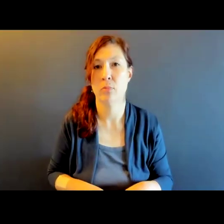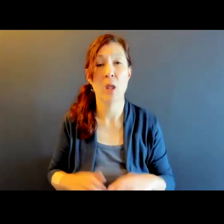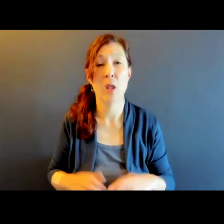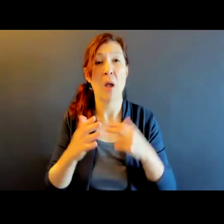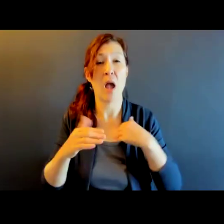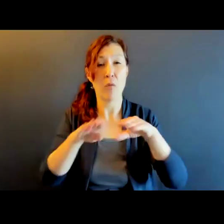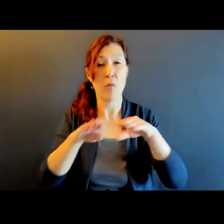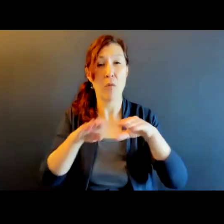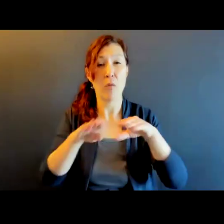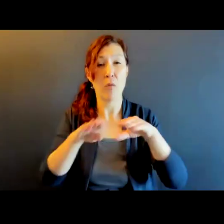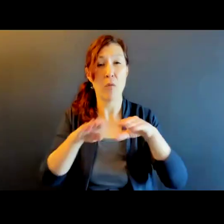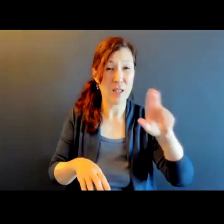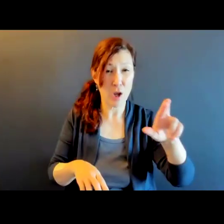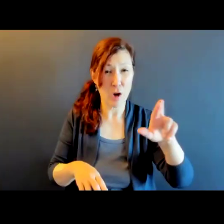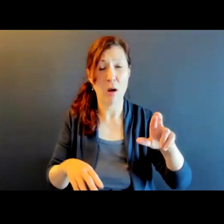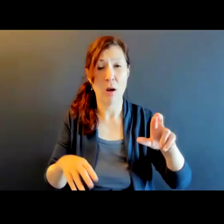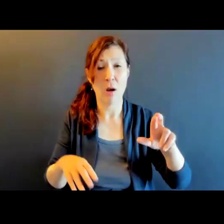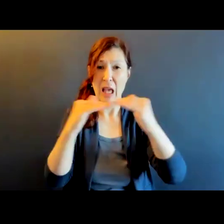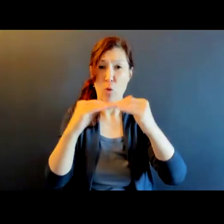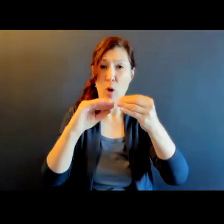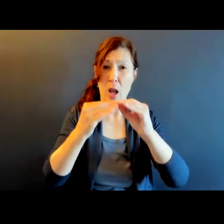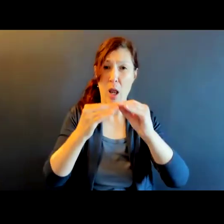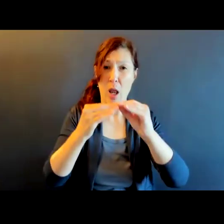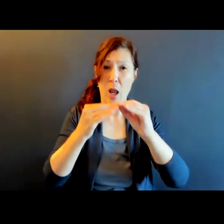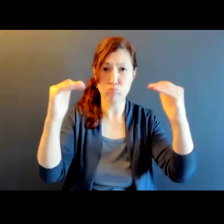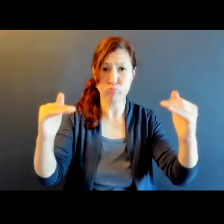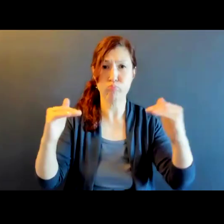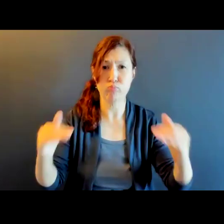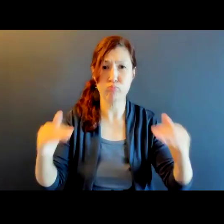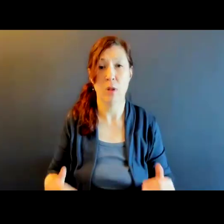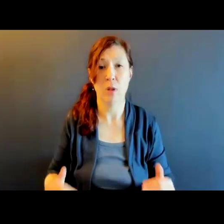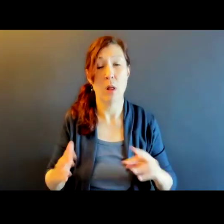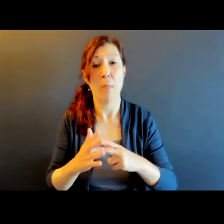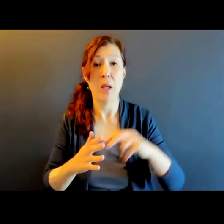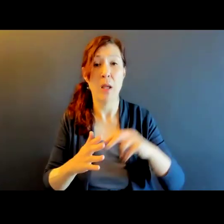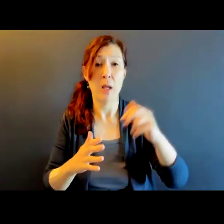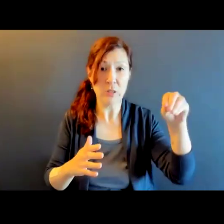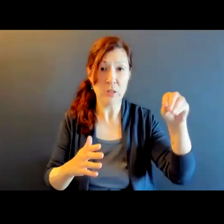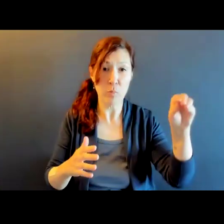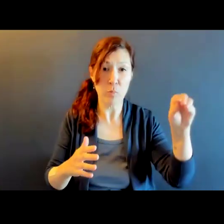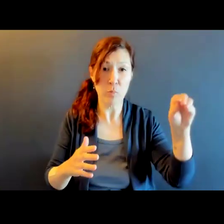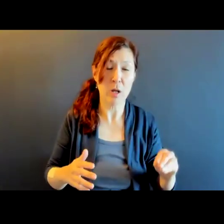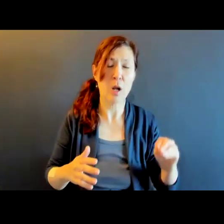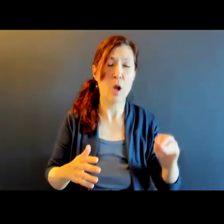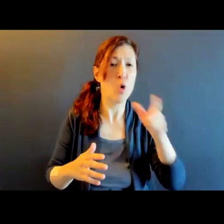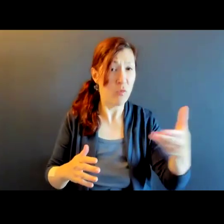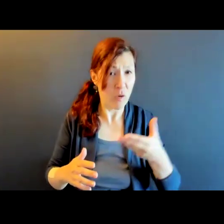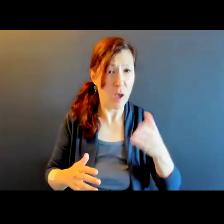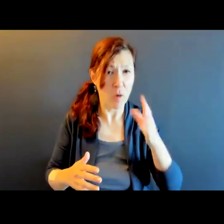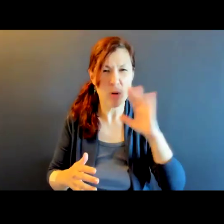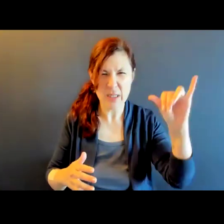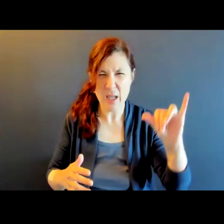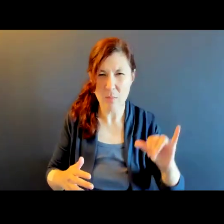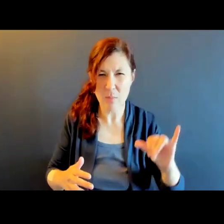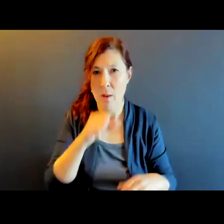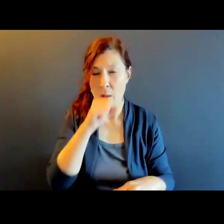equal number of applicants, resulting in similar invitation rates across each of the tiers. These applicant-based tiers would likely